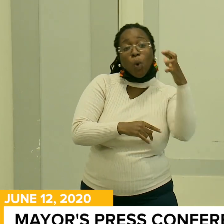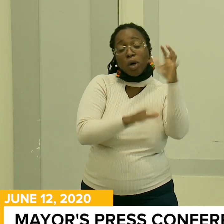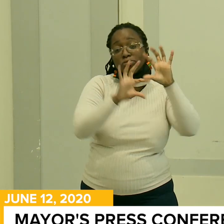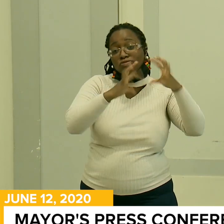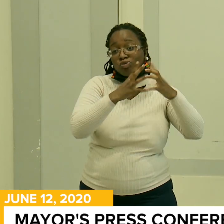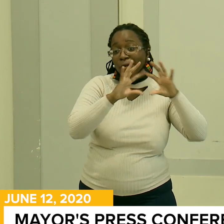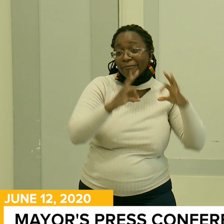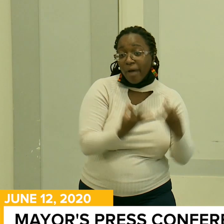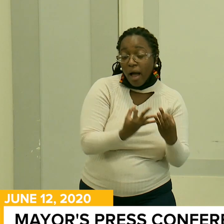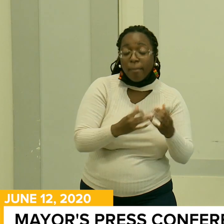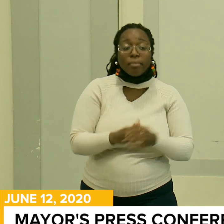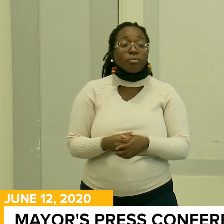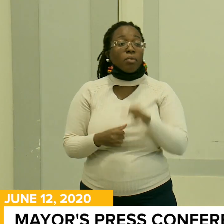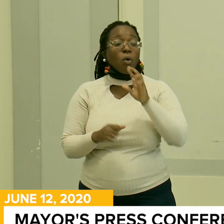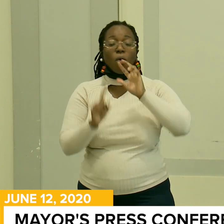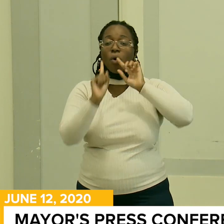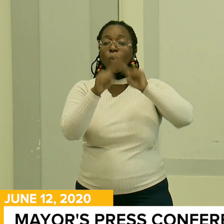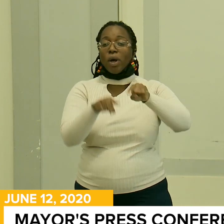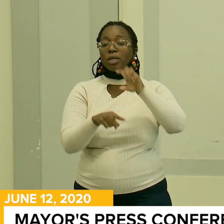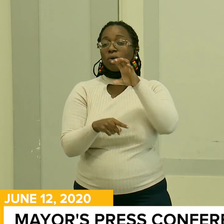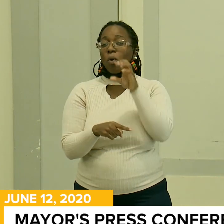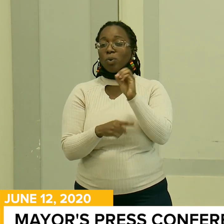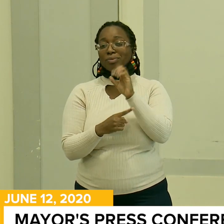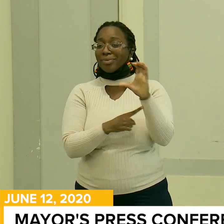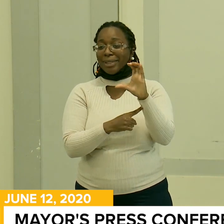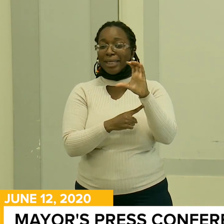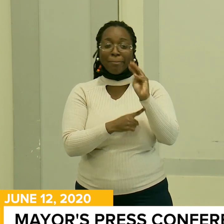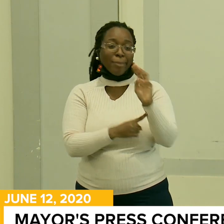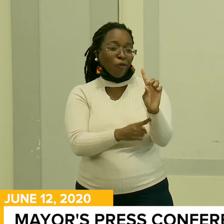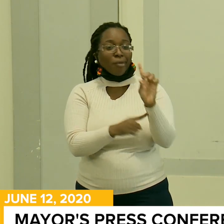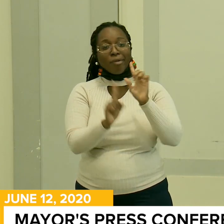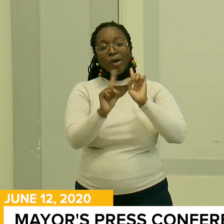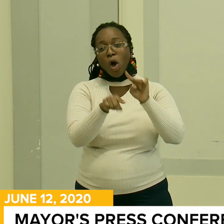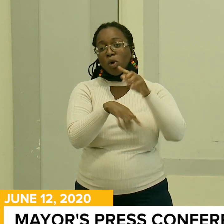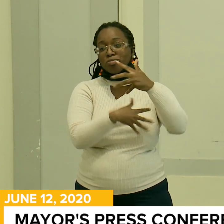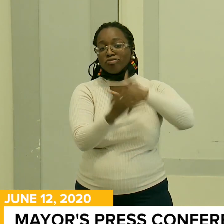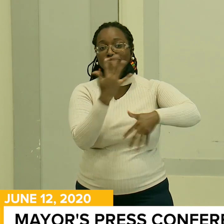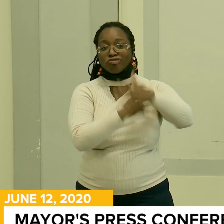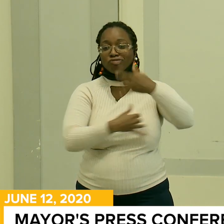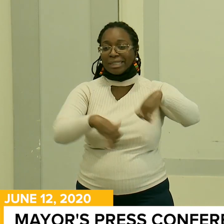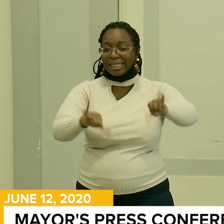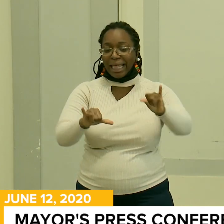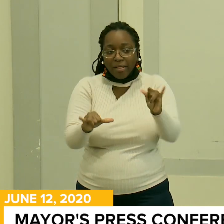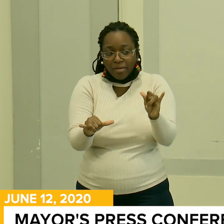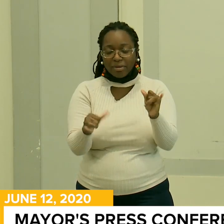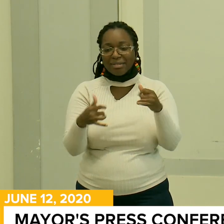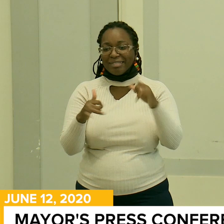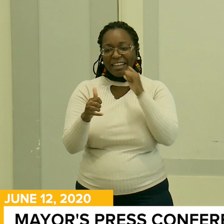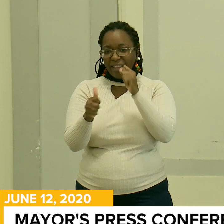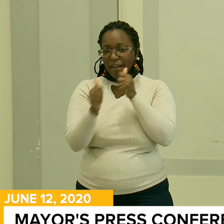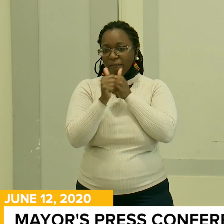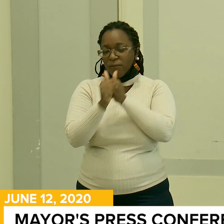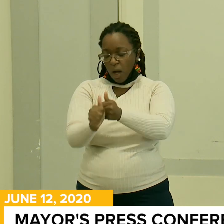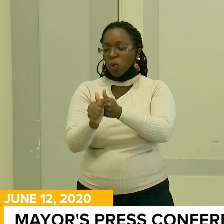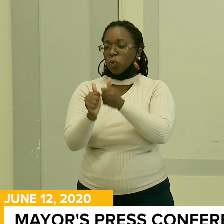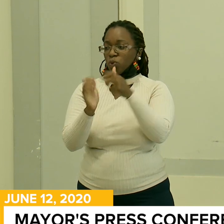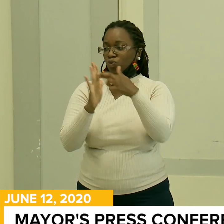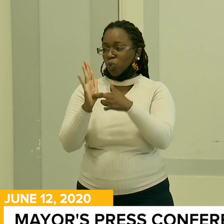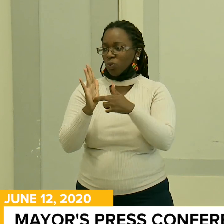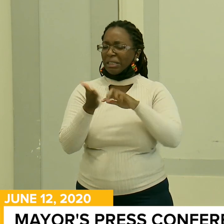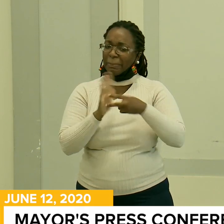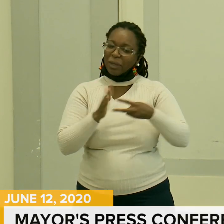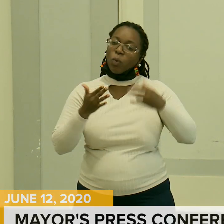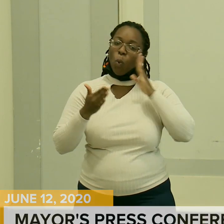to the beach without following social distancing guidance, we would also expect to see a spike in the next few days. And so knowing